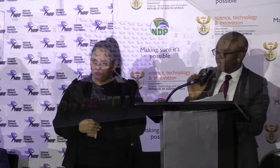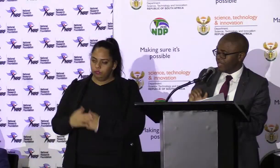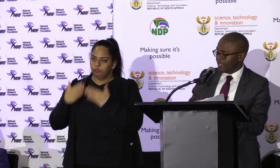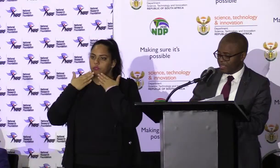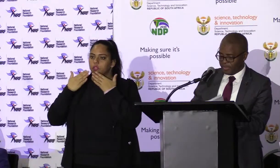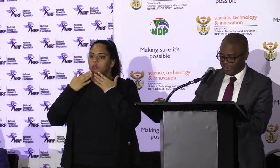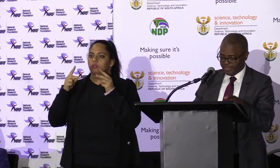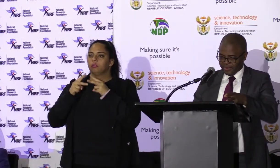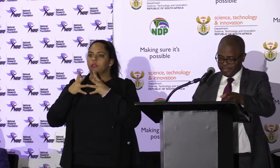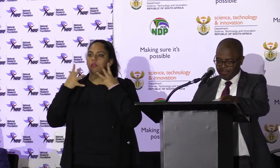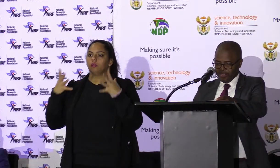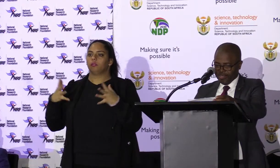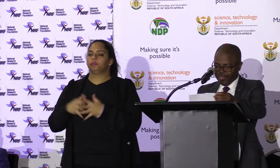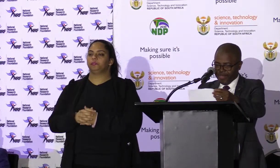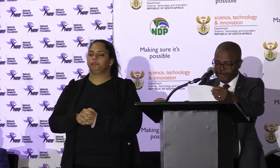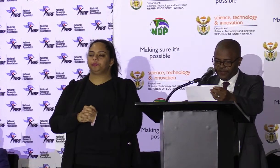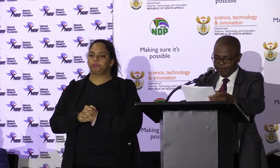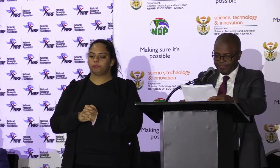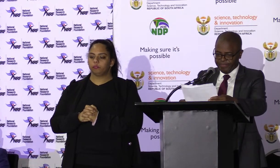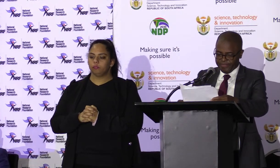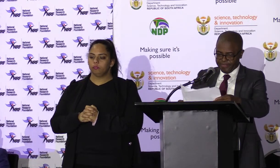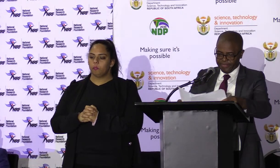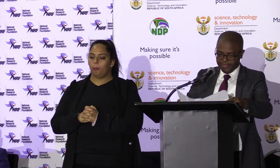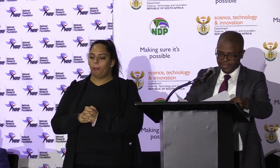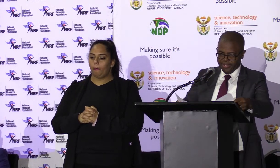No, thank you very much, Shamila.